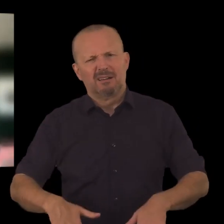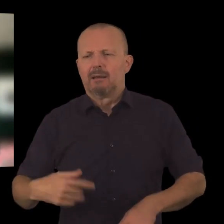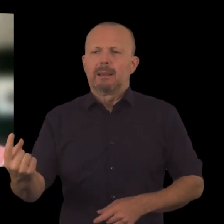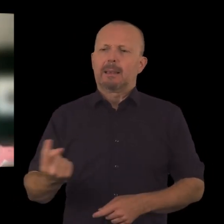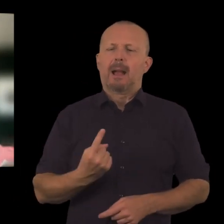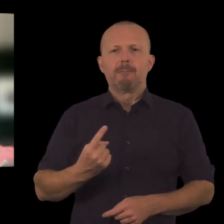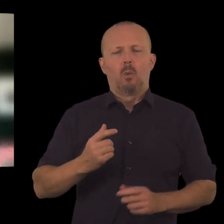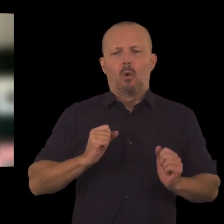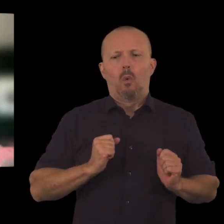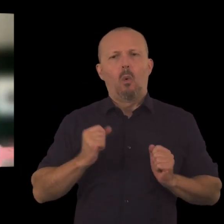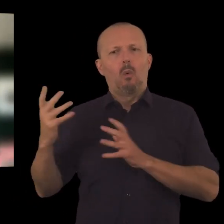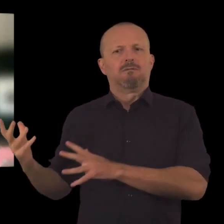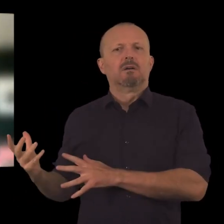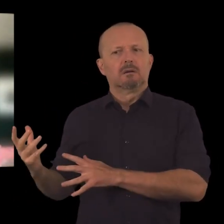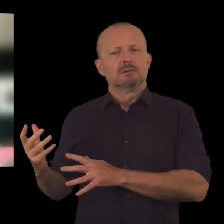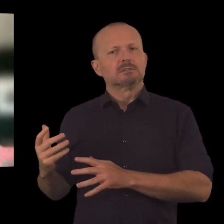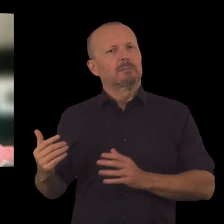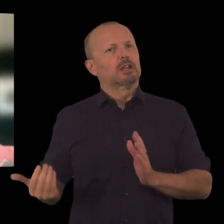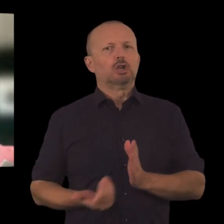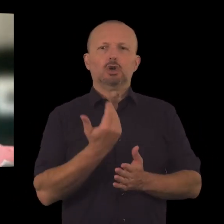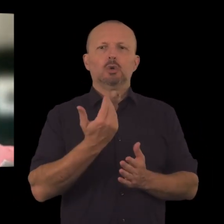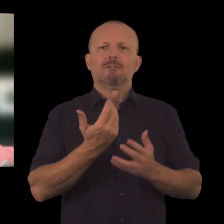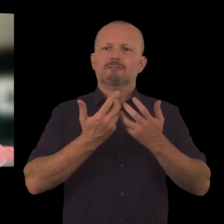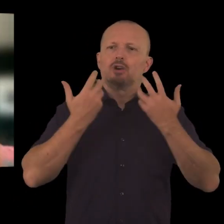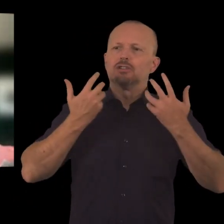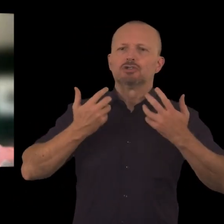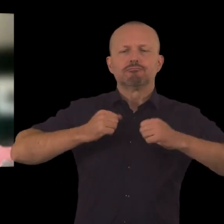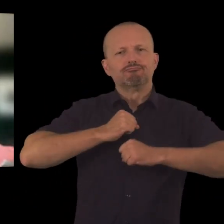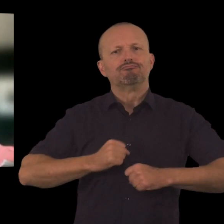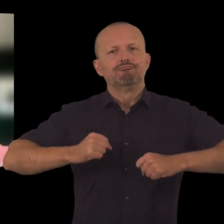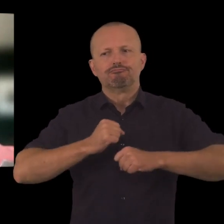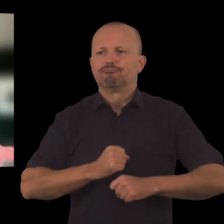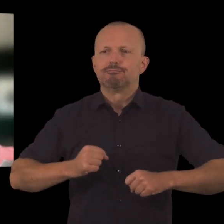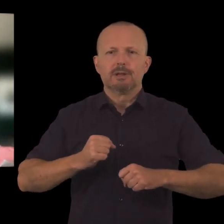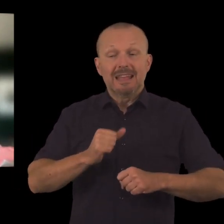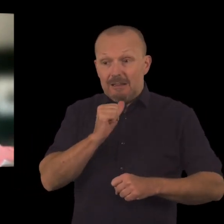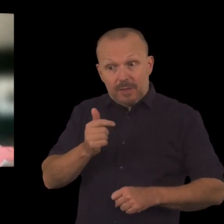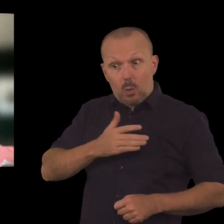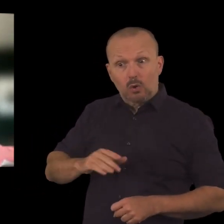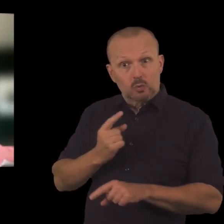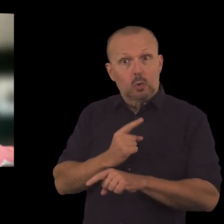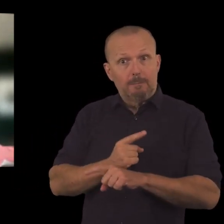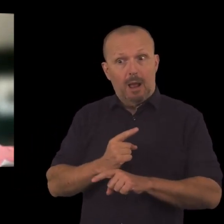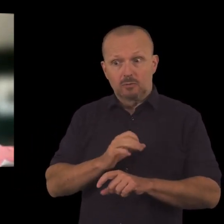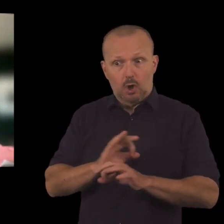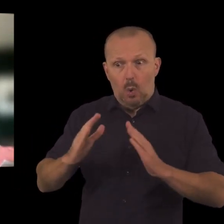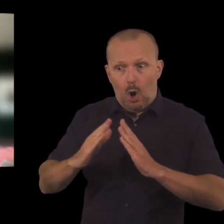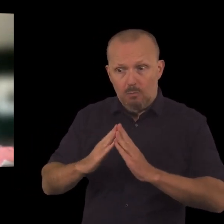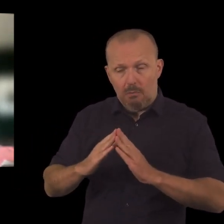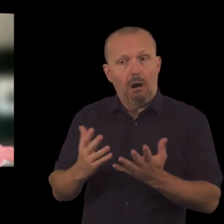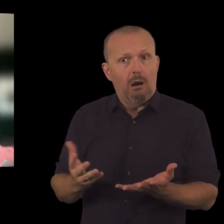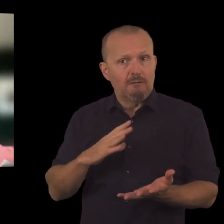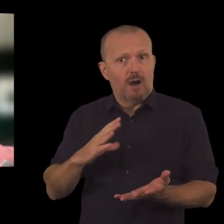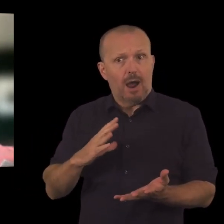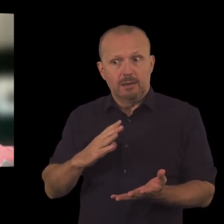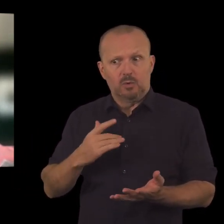been a really crap time in people's lives. So why would they want to revisit that all the time? And